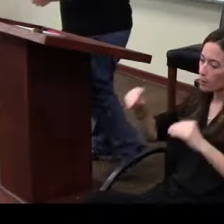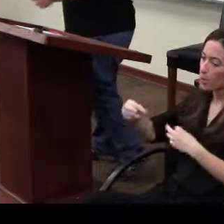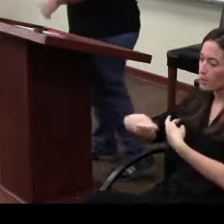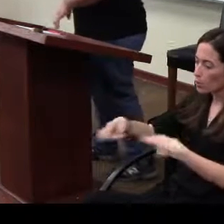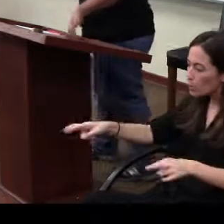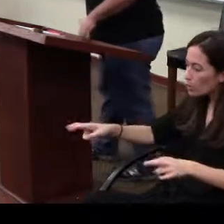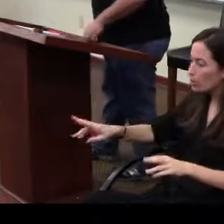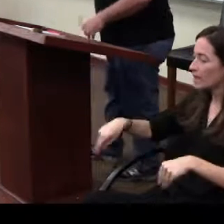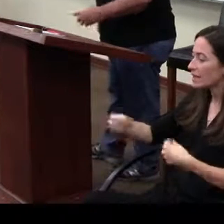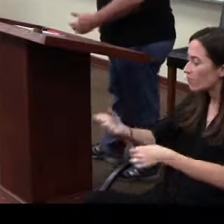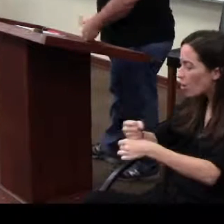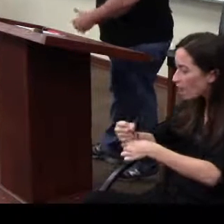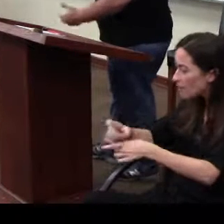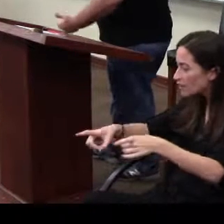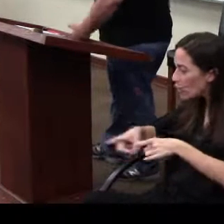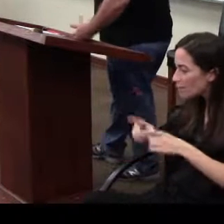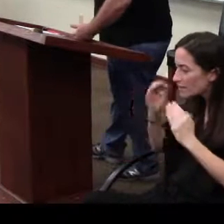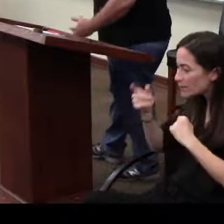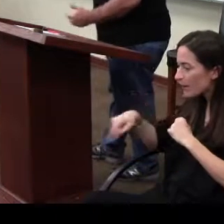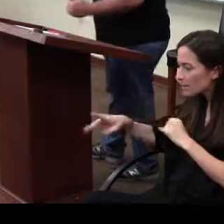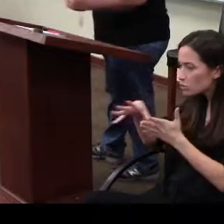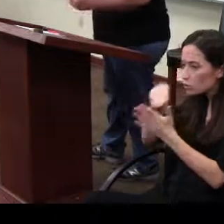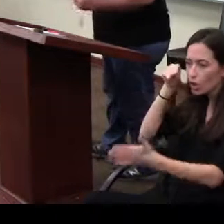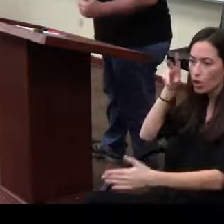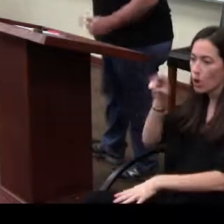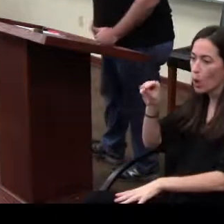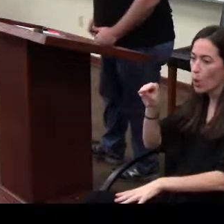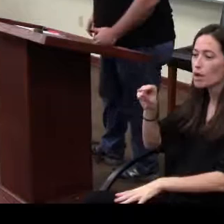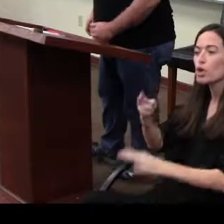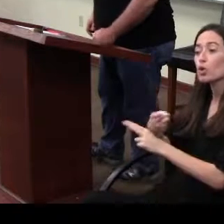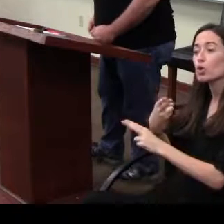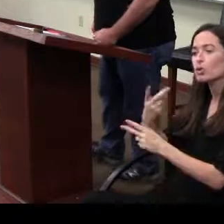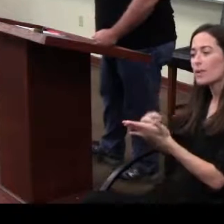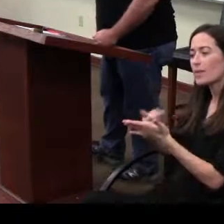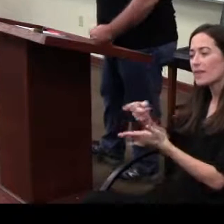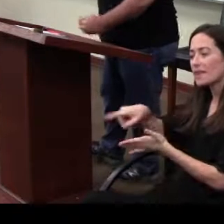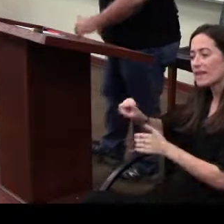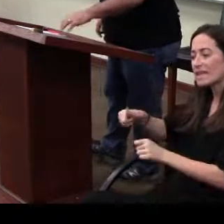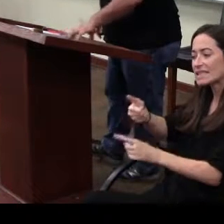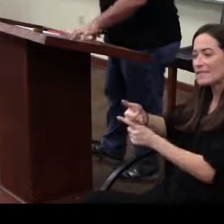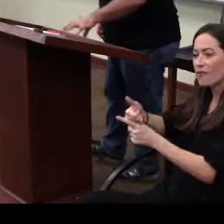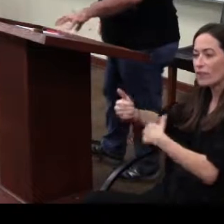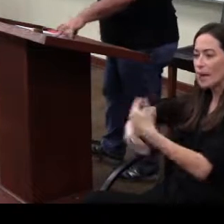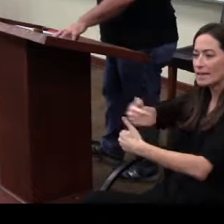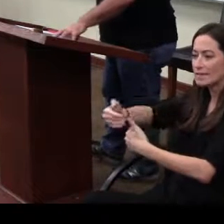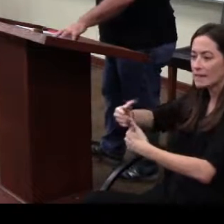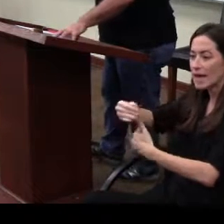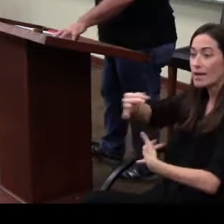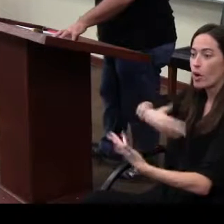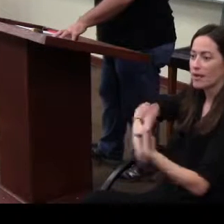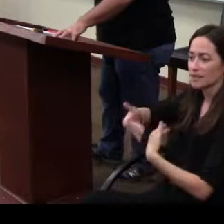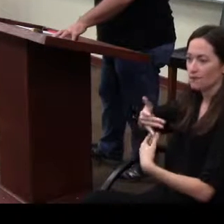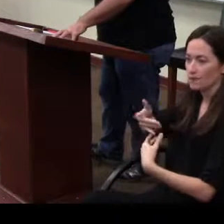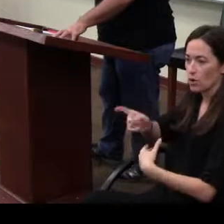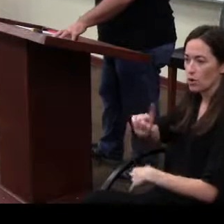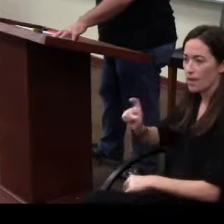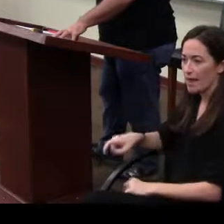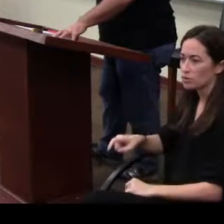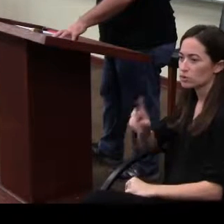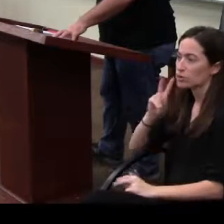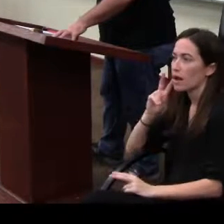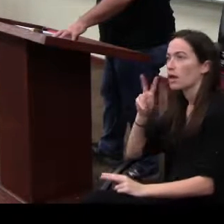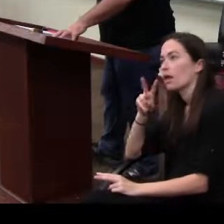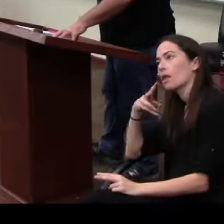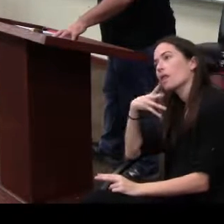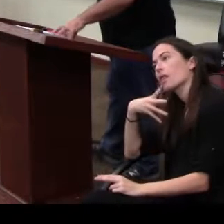learn anything. Okay. Use something, preferably self-paced, something interactive, where they actually have to like do something other than stare at a